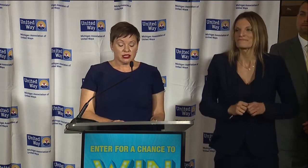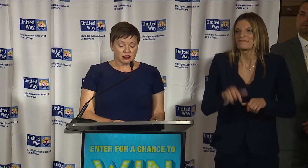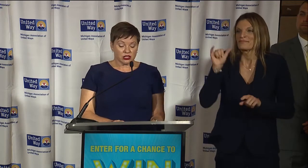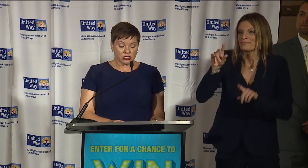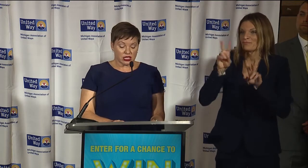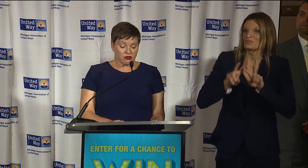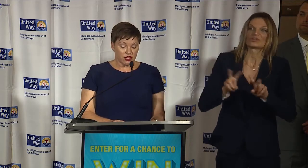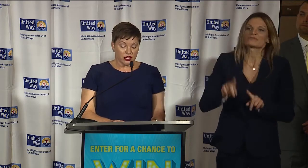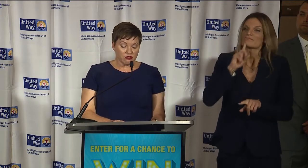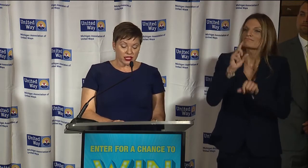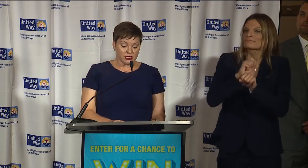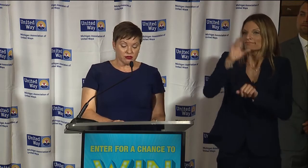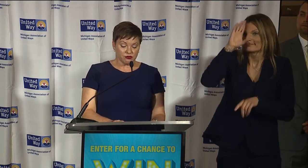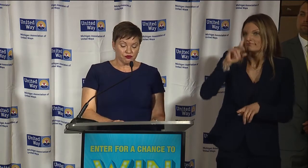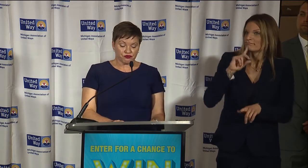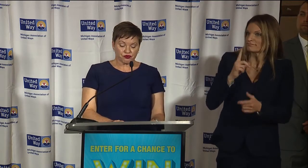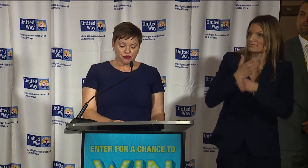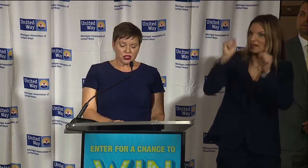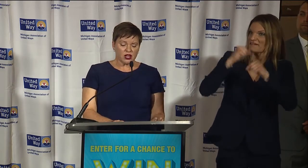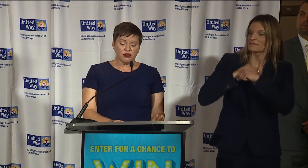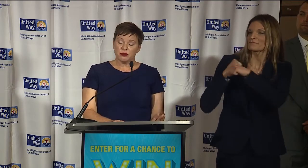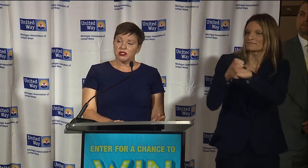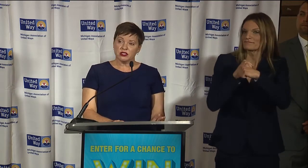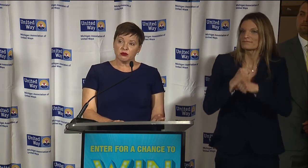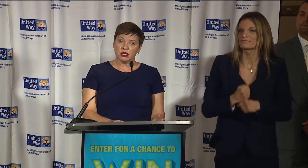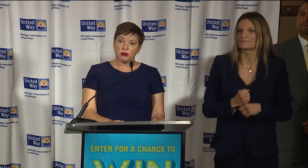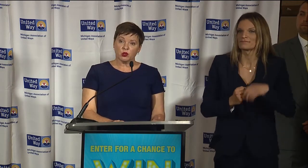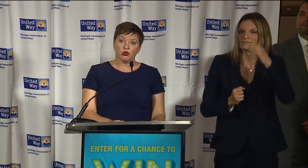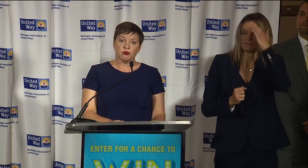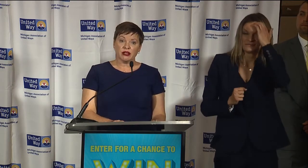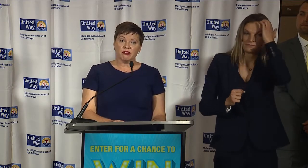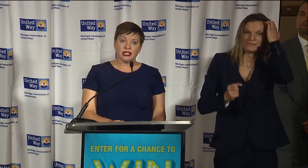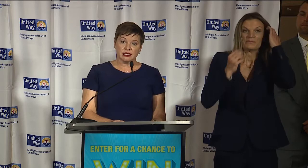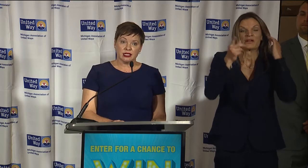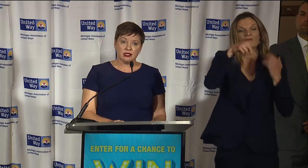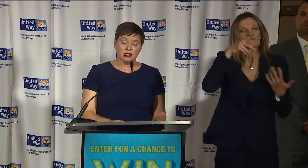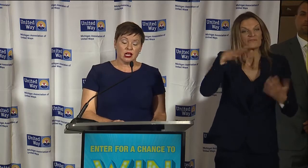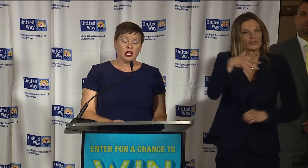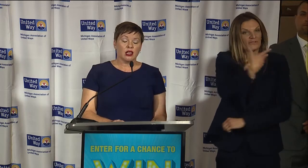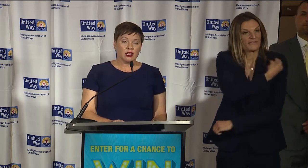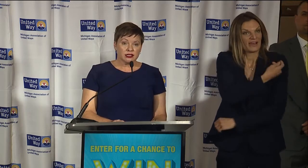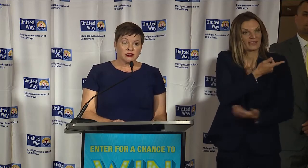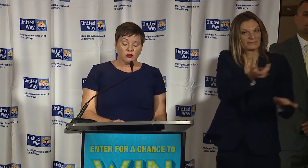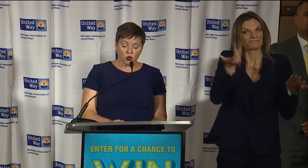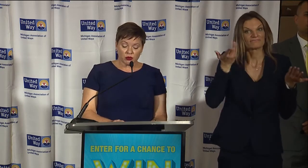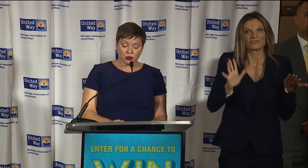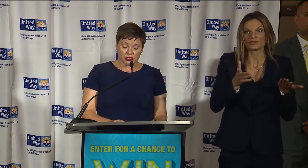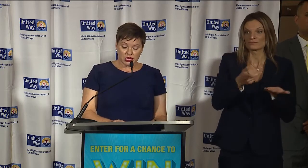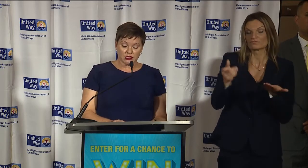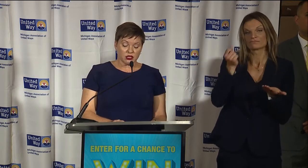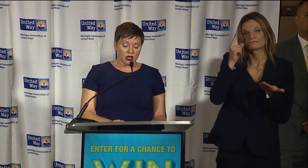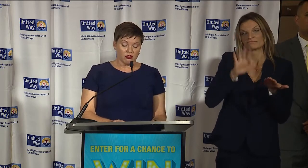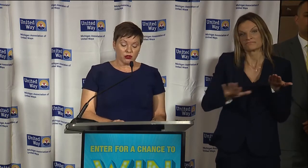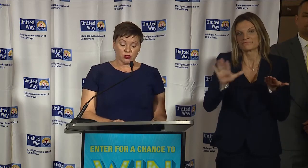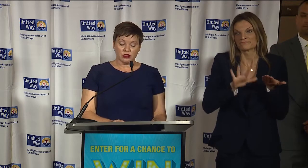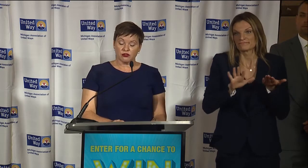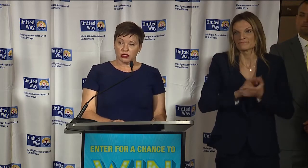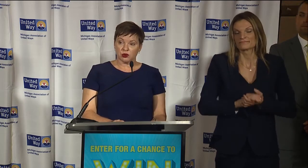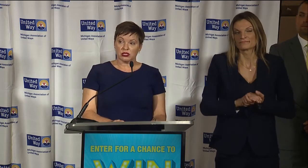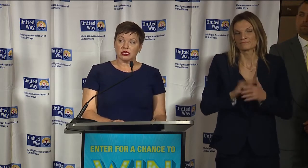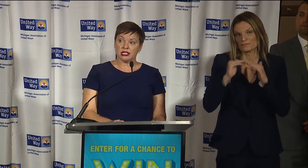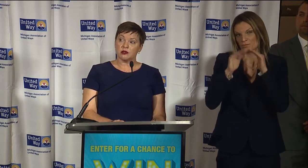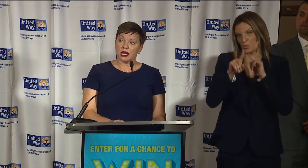these vaccines are safe and effective. Of the millions of people who've been vaccinated, less than 1% of